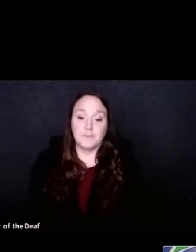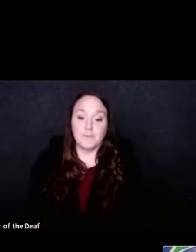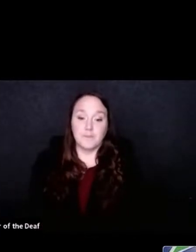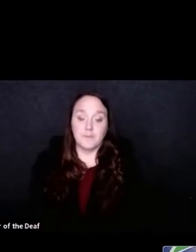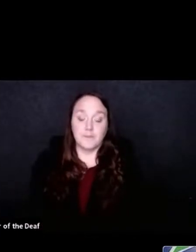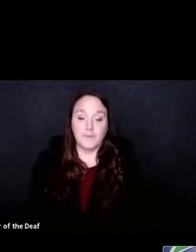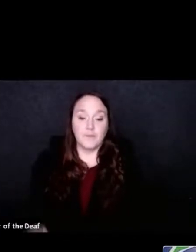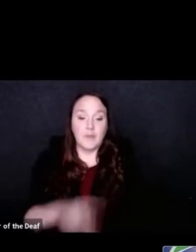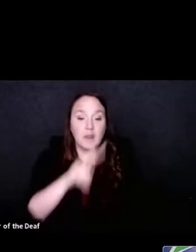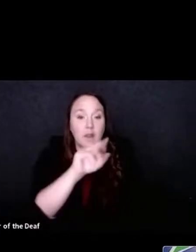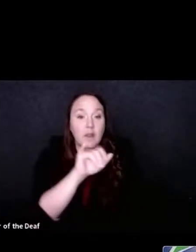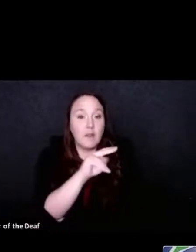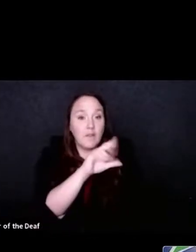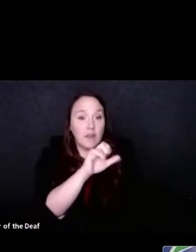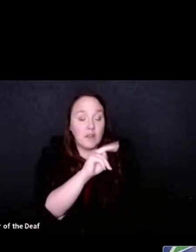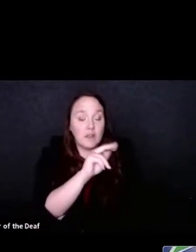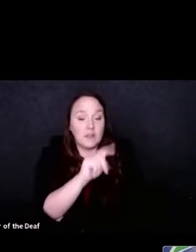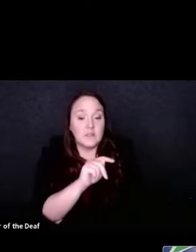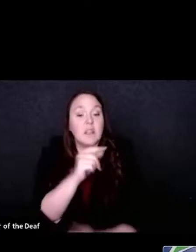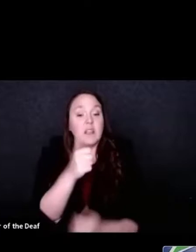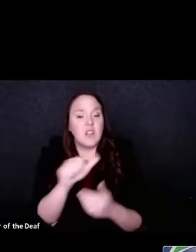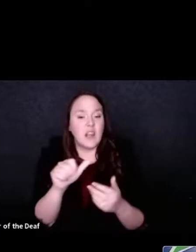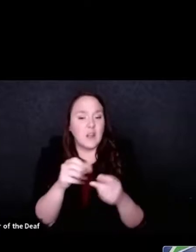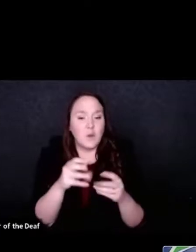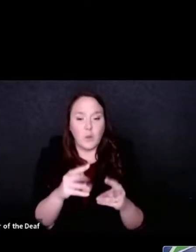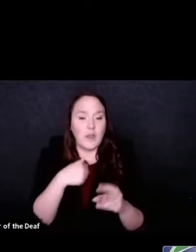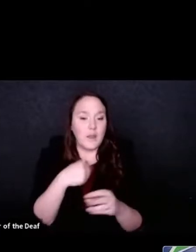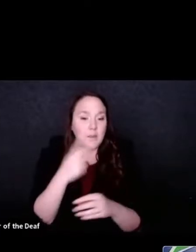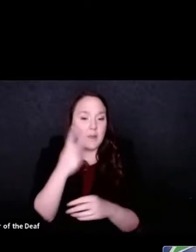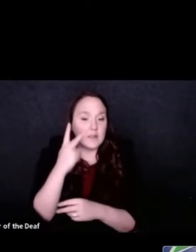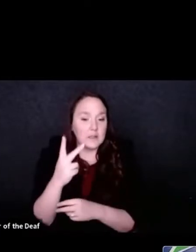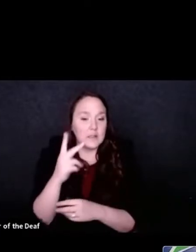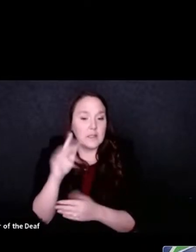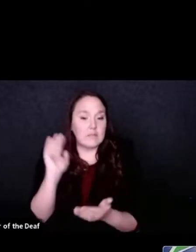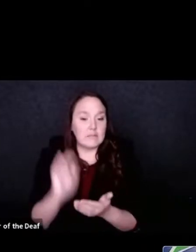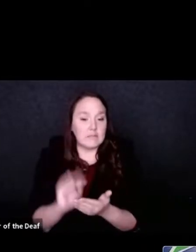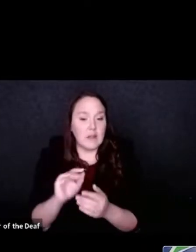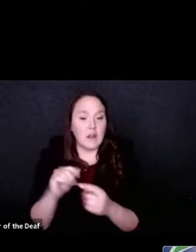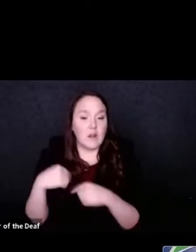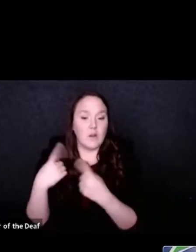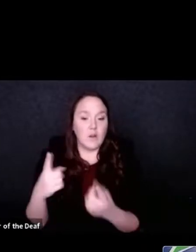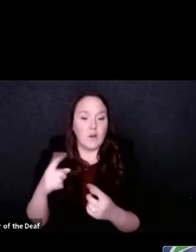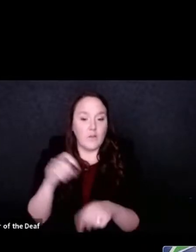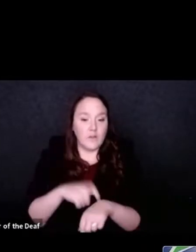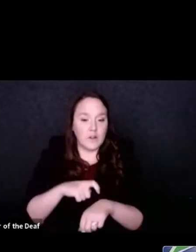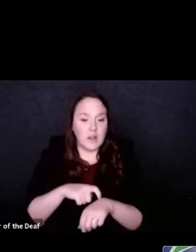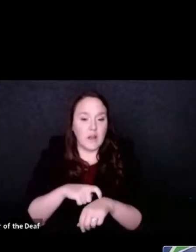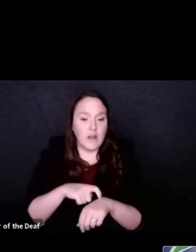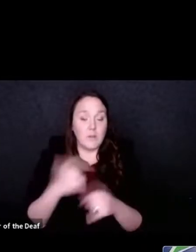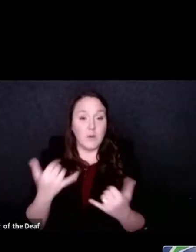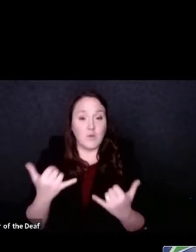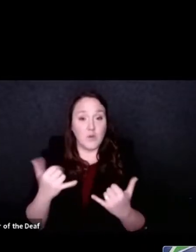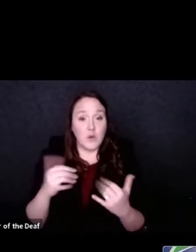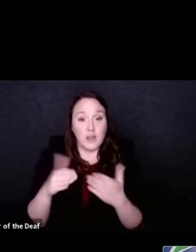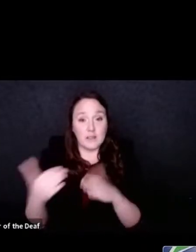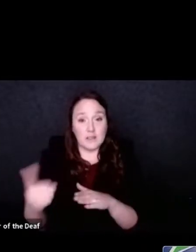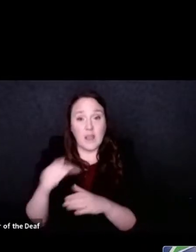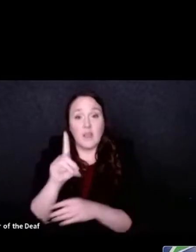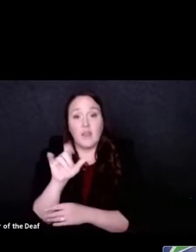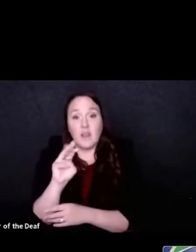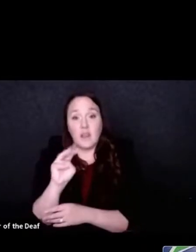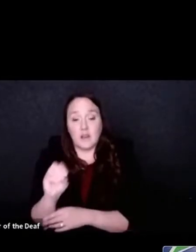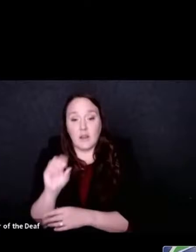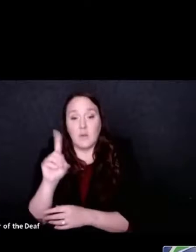Okay, Vincent from Knox News. Is there any way for me to see that decline over time? Currently, the death and demo data